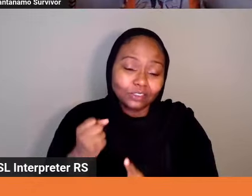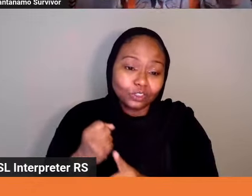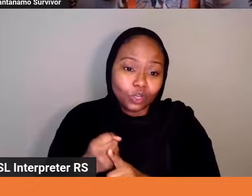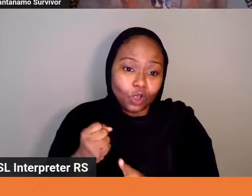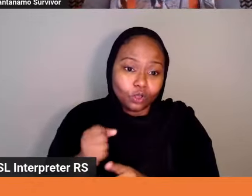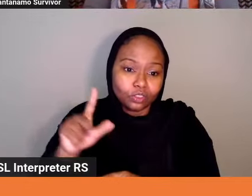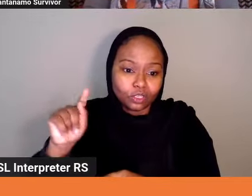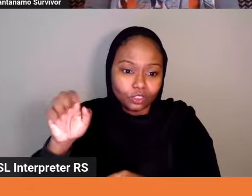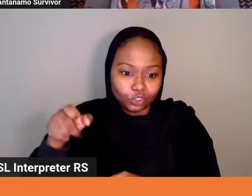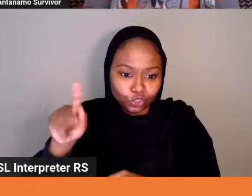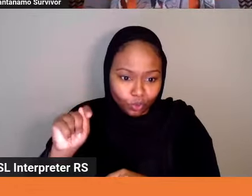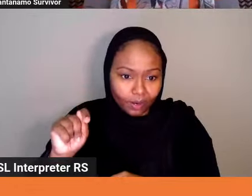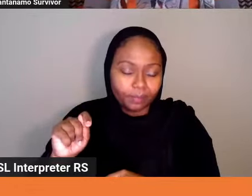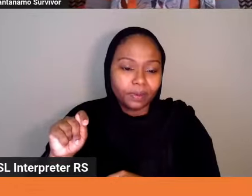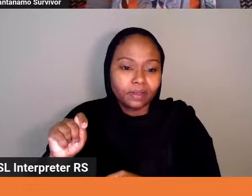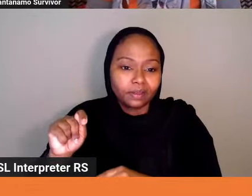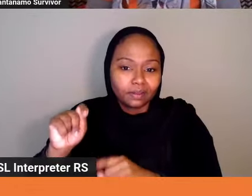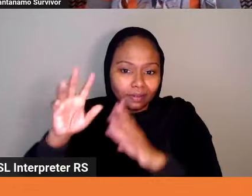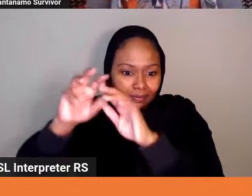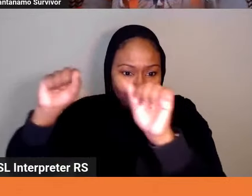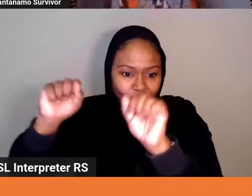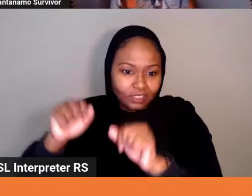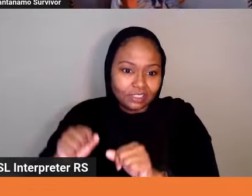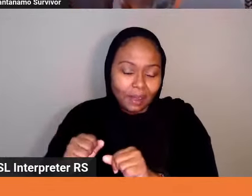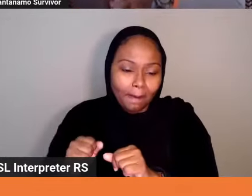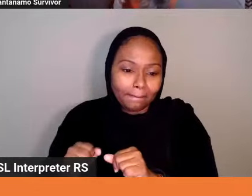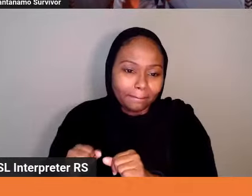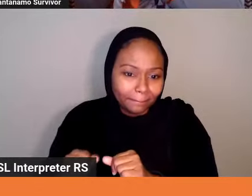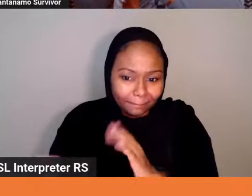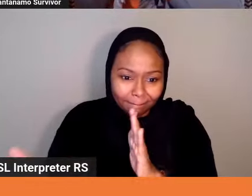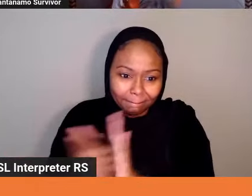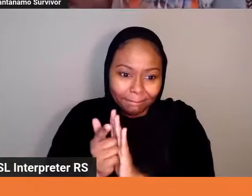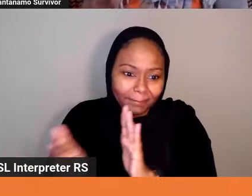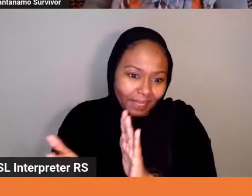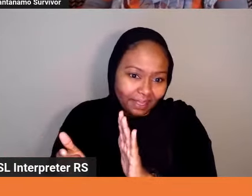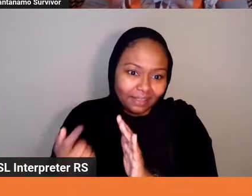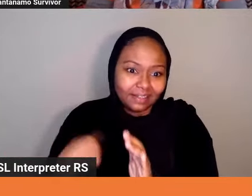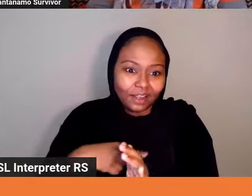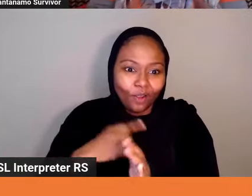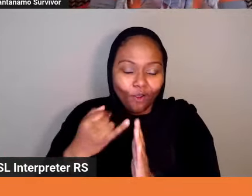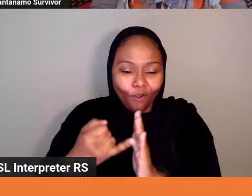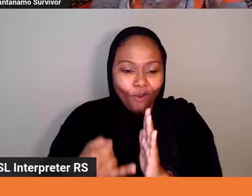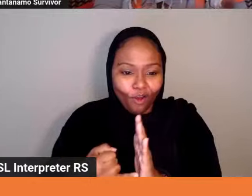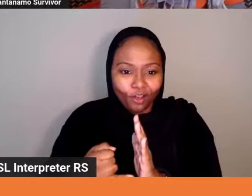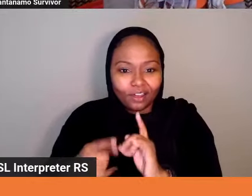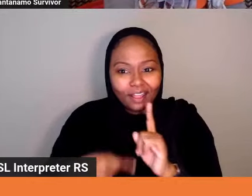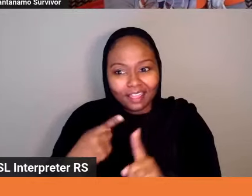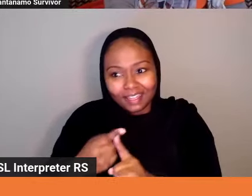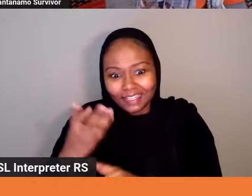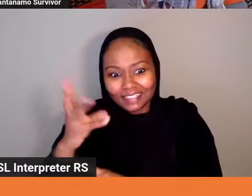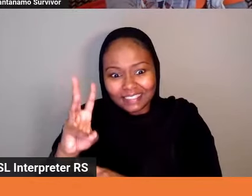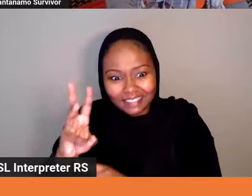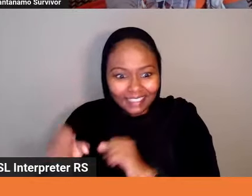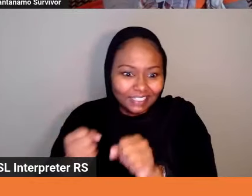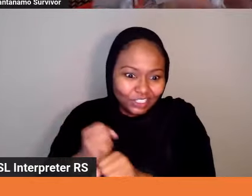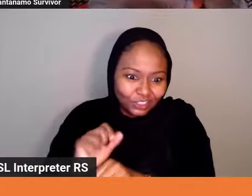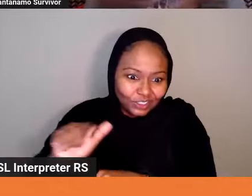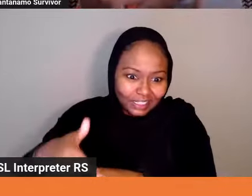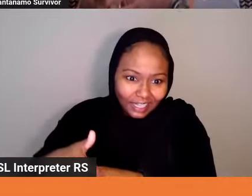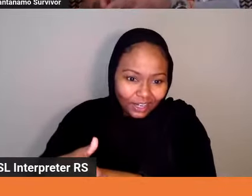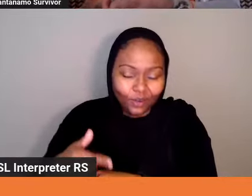administration banned art from leaving Guantanamo. And we spent around 6 years later fighting to get the art released